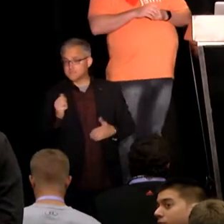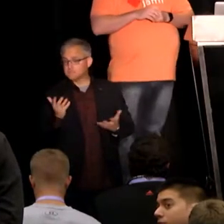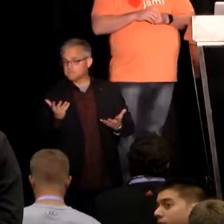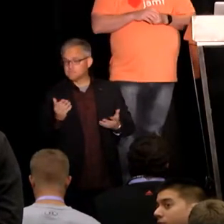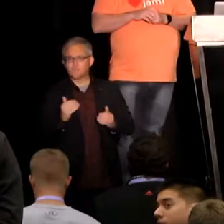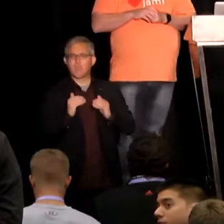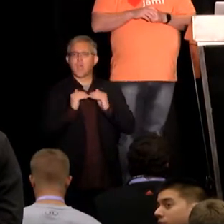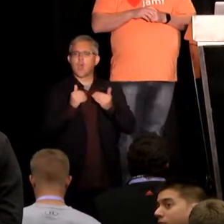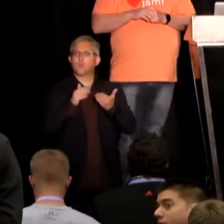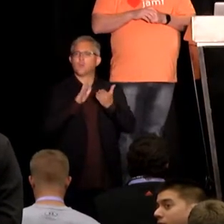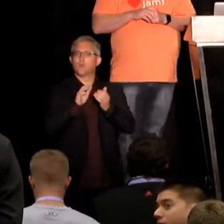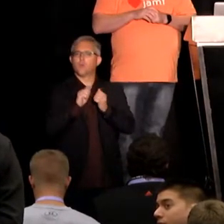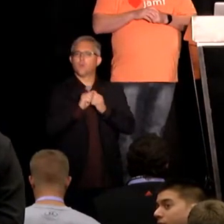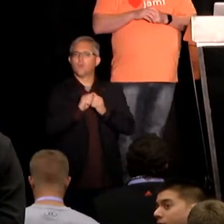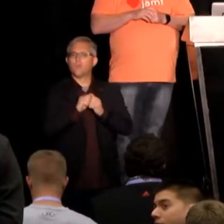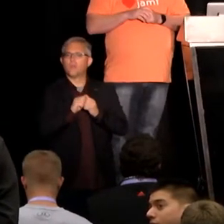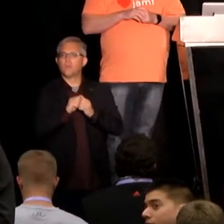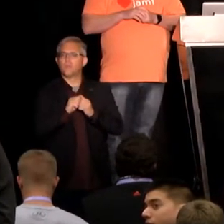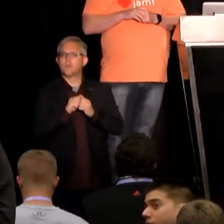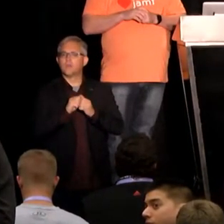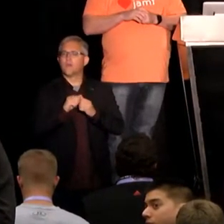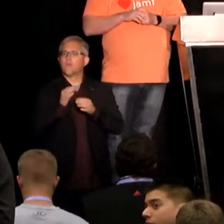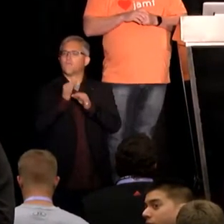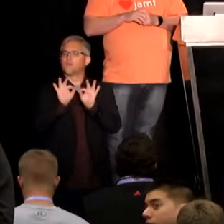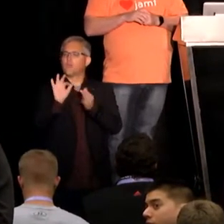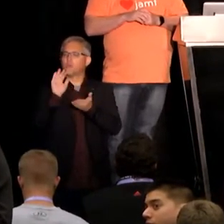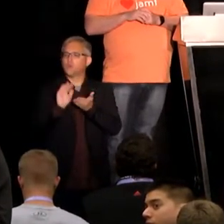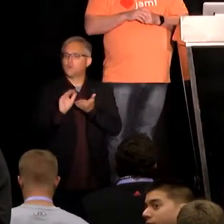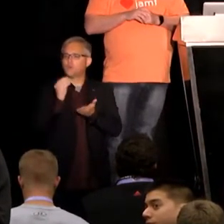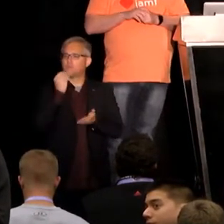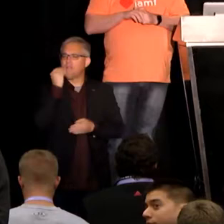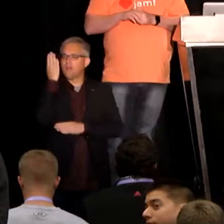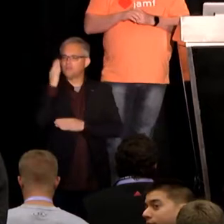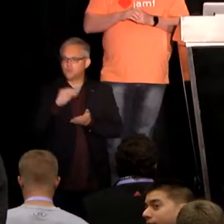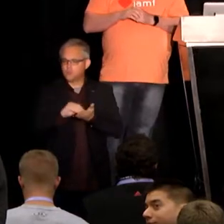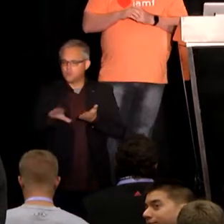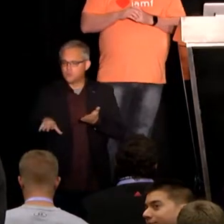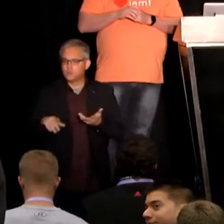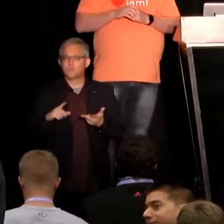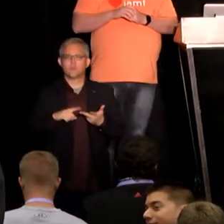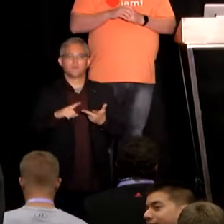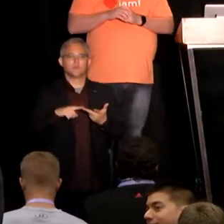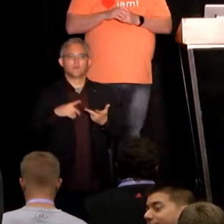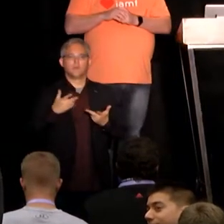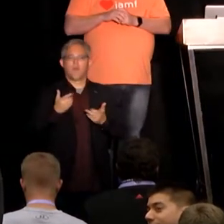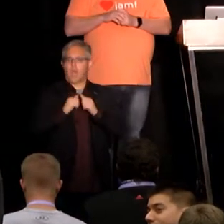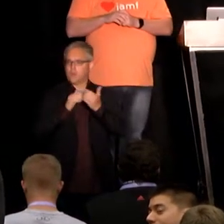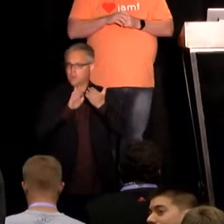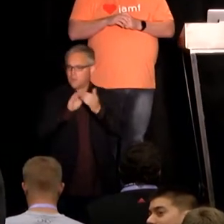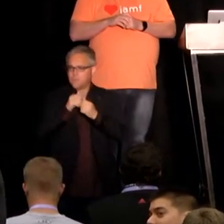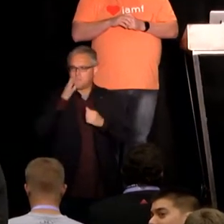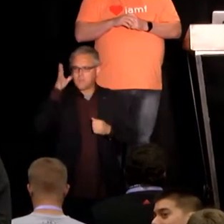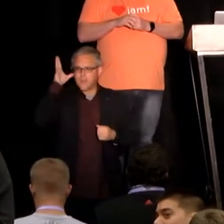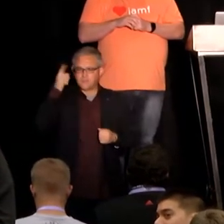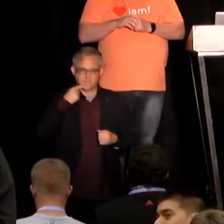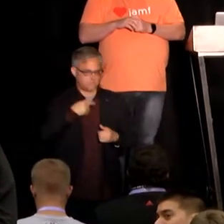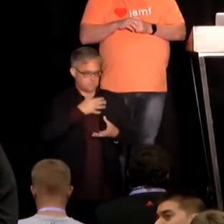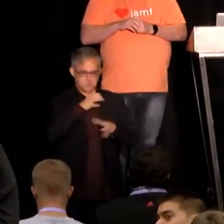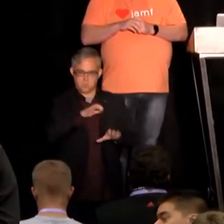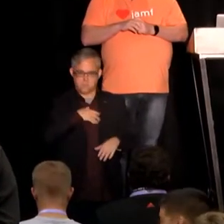deal with free and reduced lunch students? Sure. And how do you deal with parents who just say, I don't want my Not student